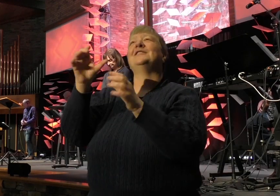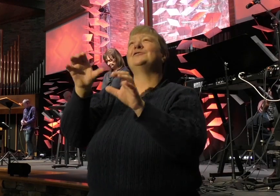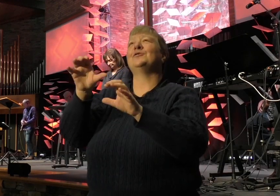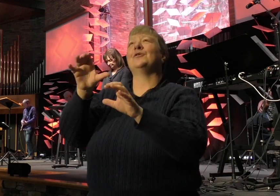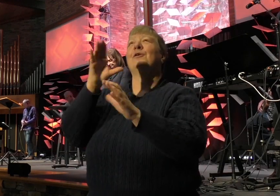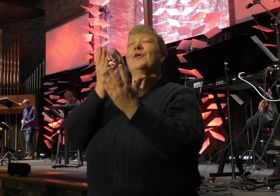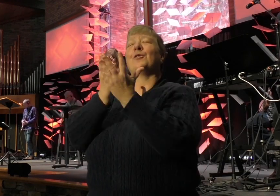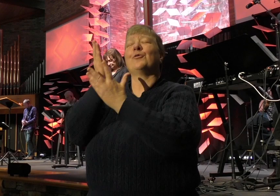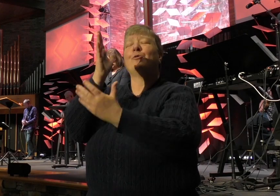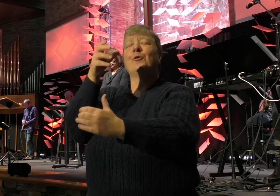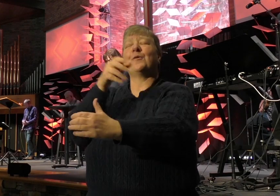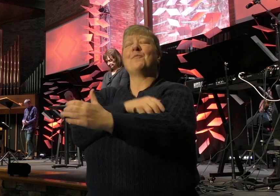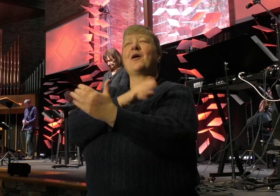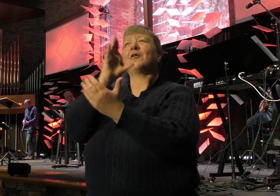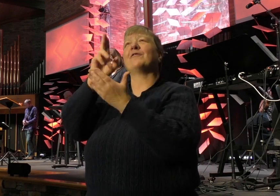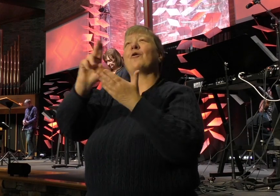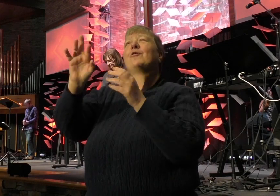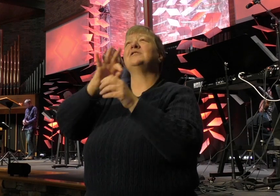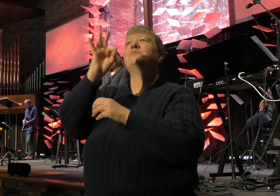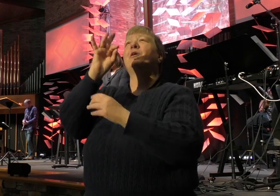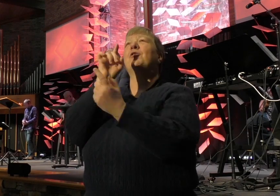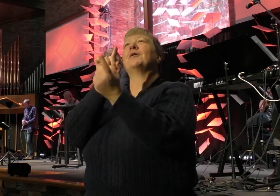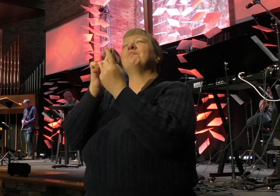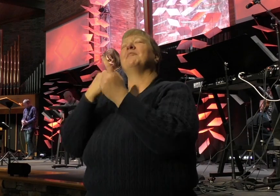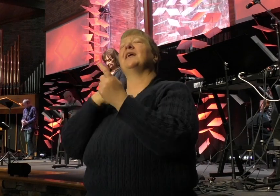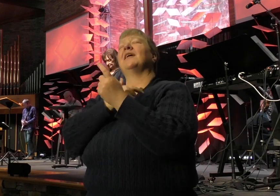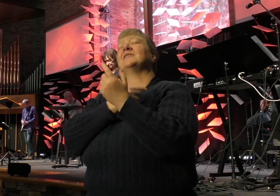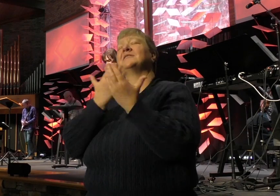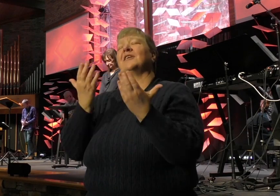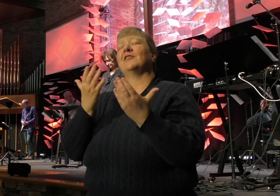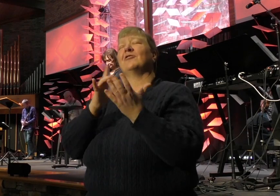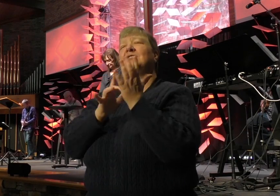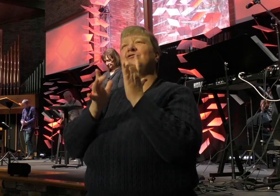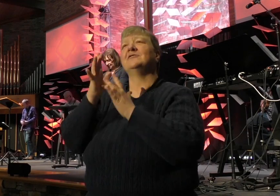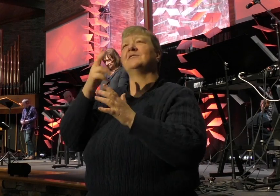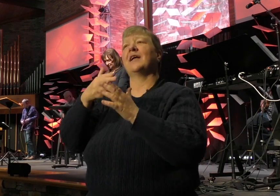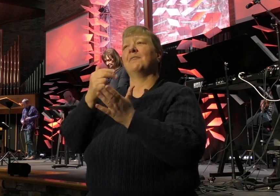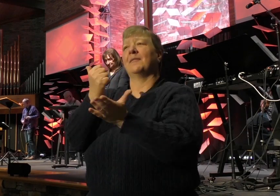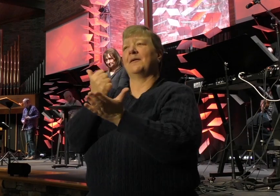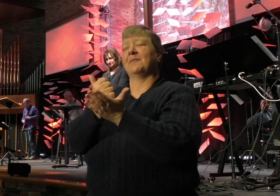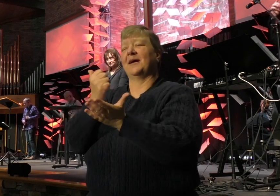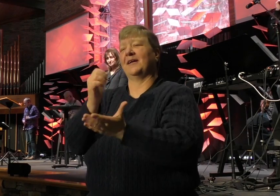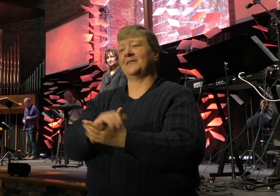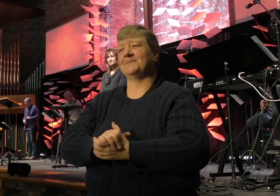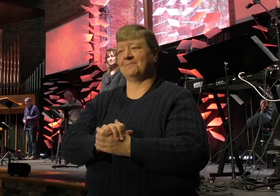Holy Spirit, meet us here. In Jesus' name we pray. Amen.